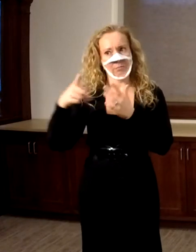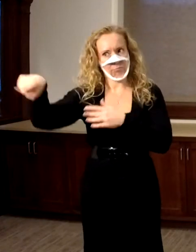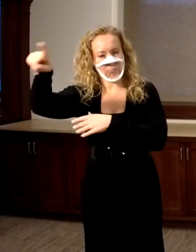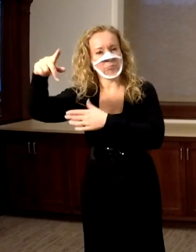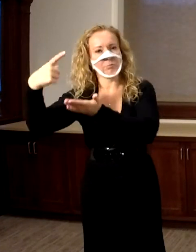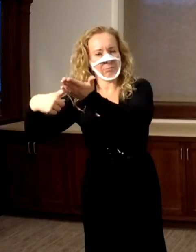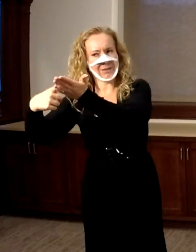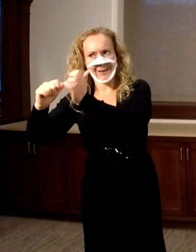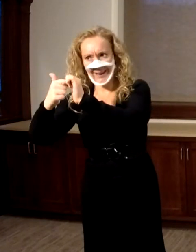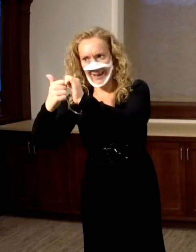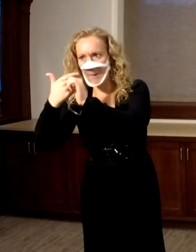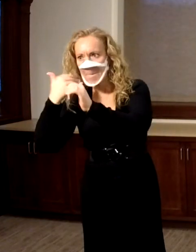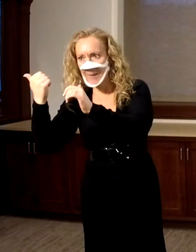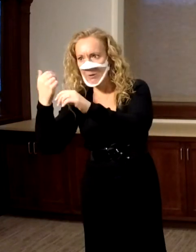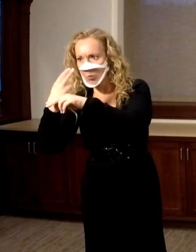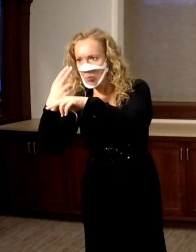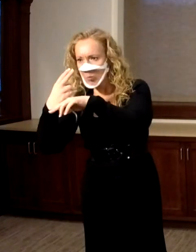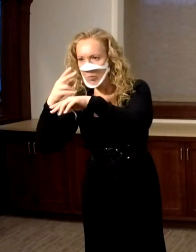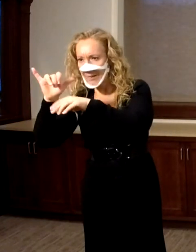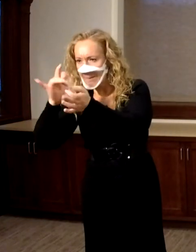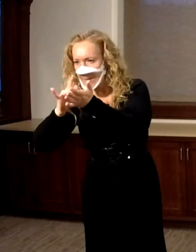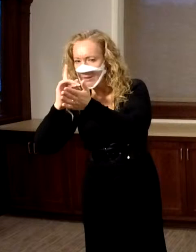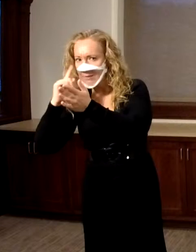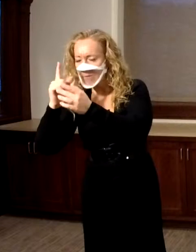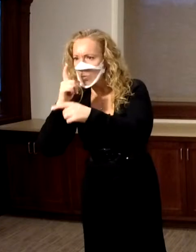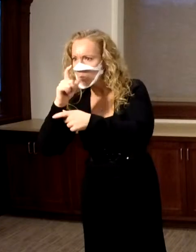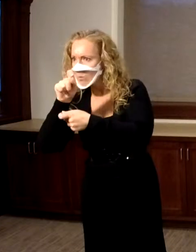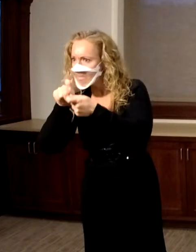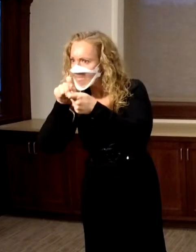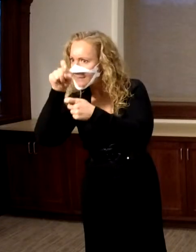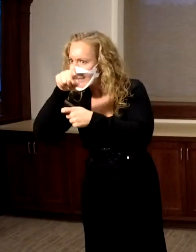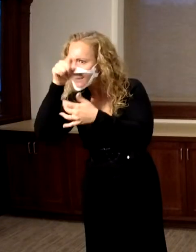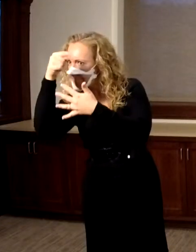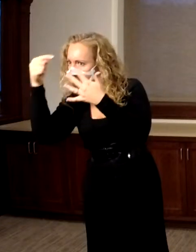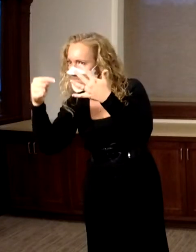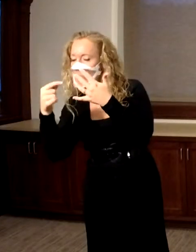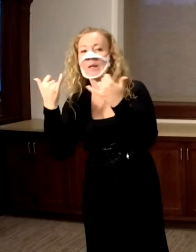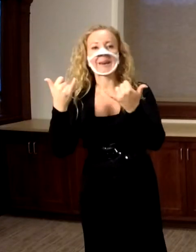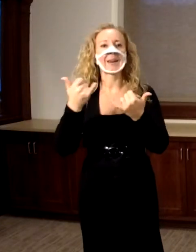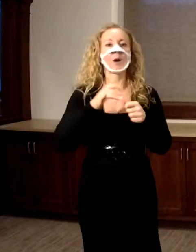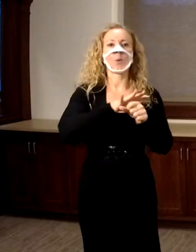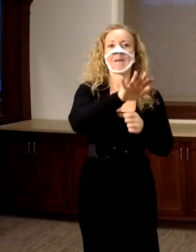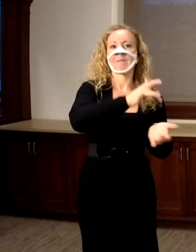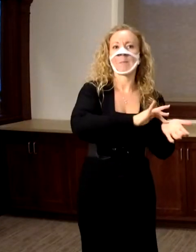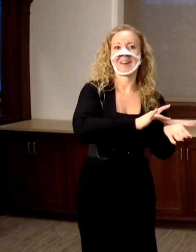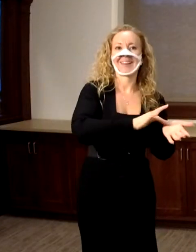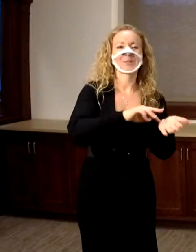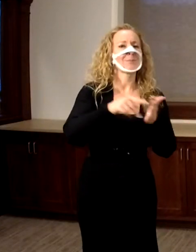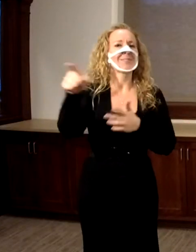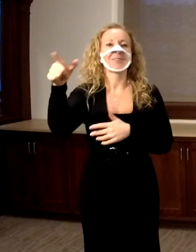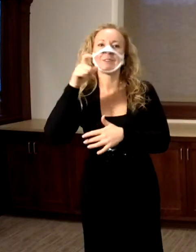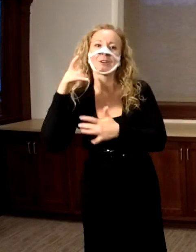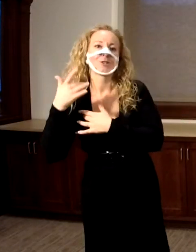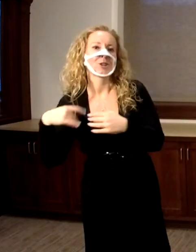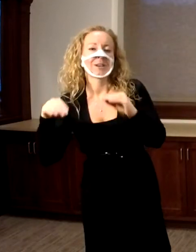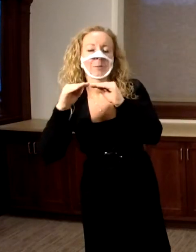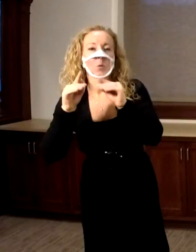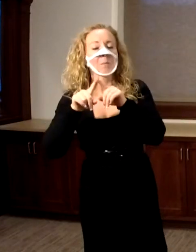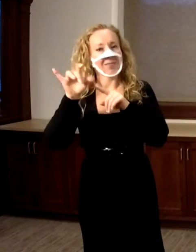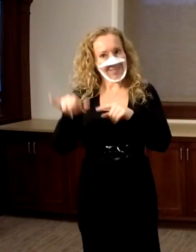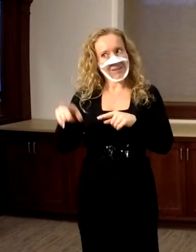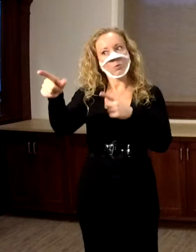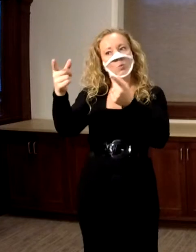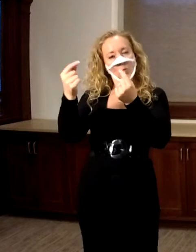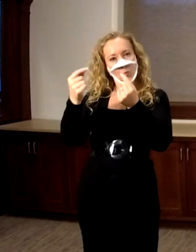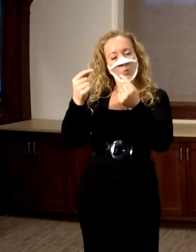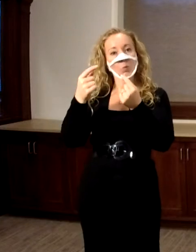effectively. That supply is increased, and so there's not those issues. But that's the kind of work that they do together. As issues come up, they